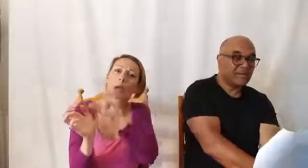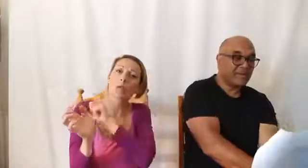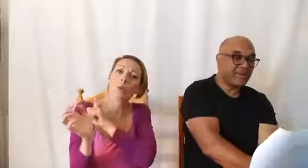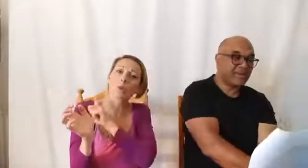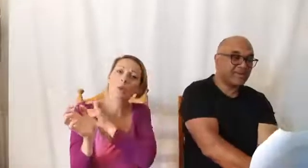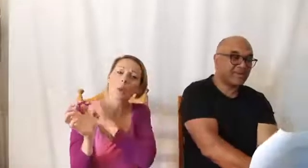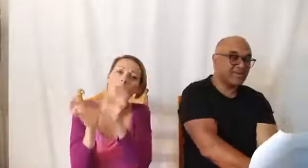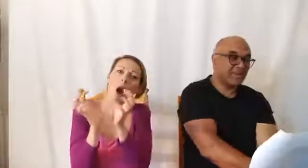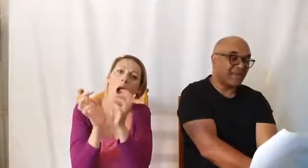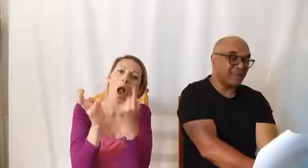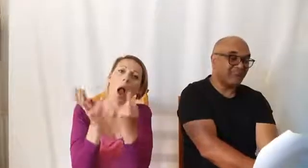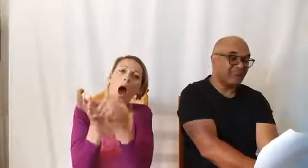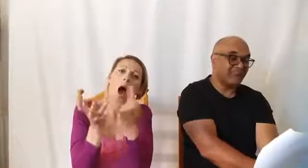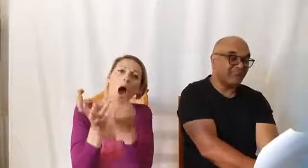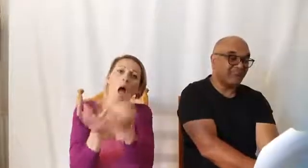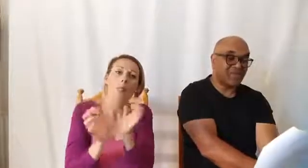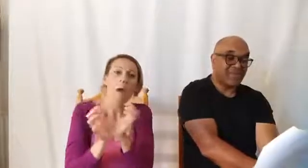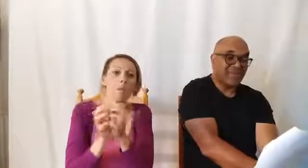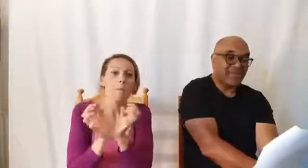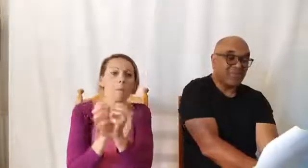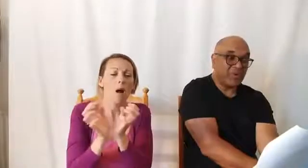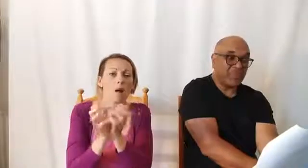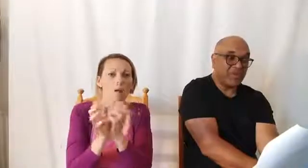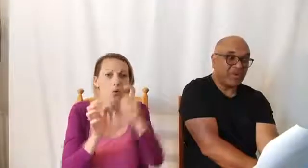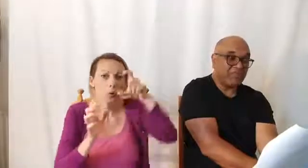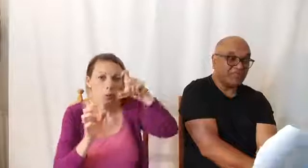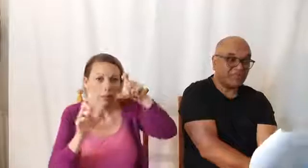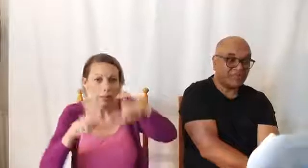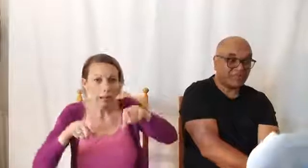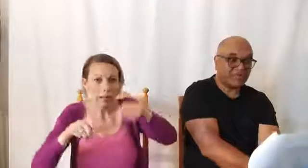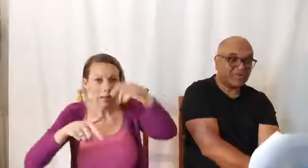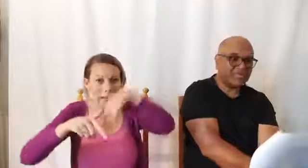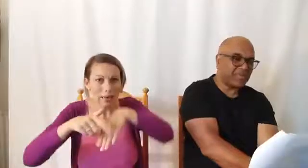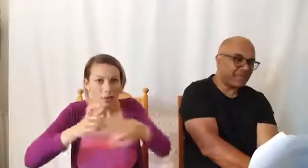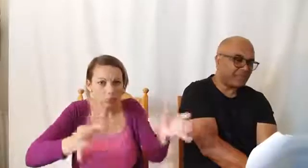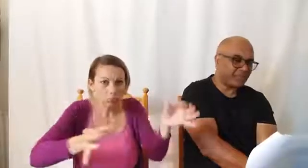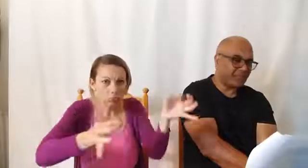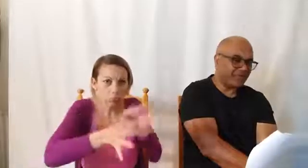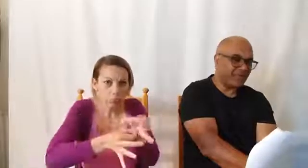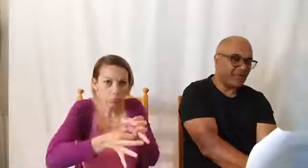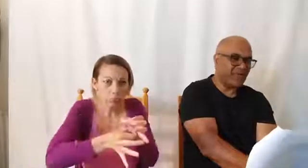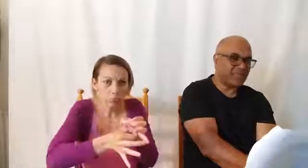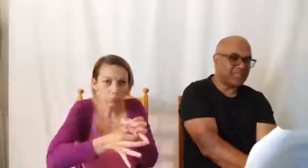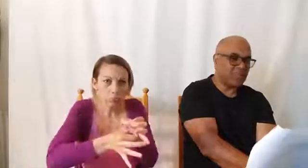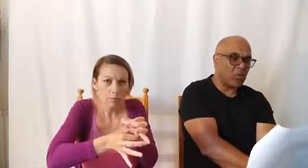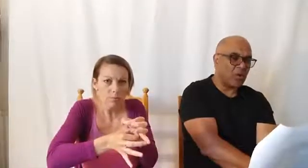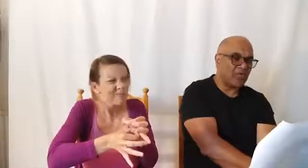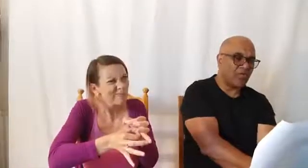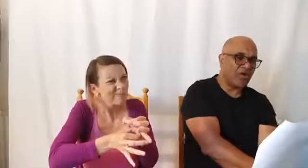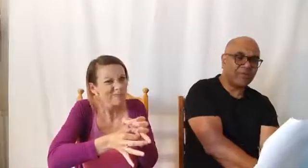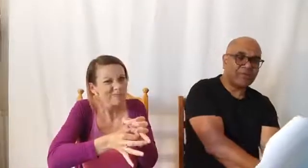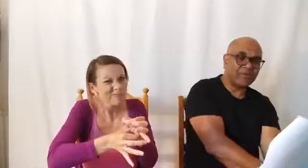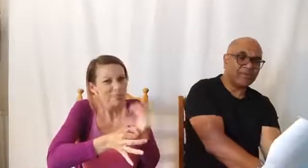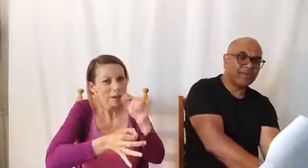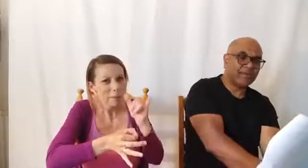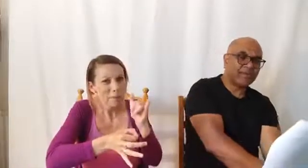Maybe it's so they don't get eaten by big crabs. This made Ben feel very small and rather lonely, and